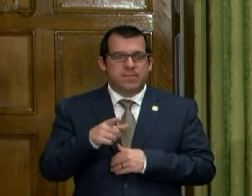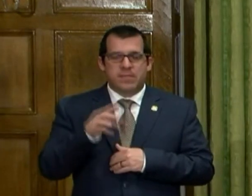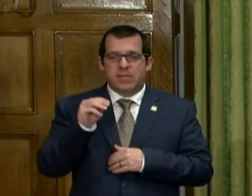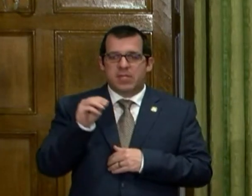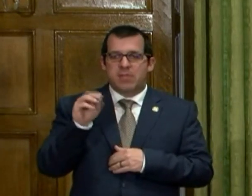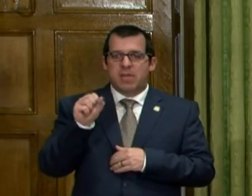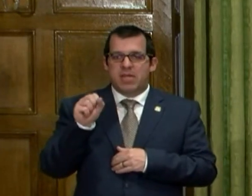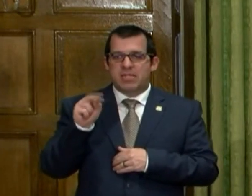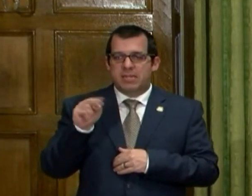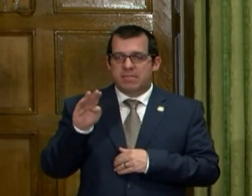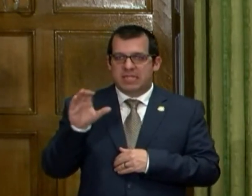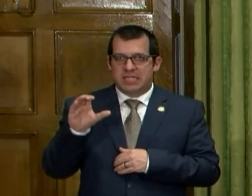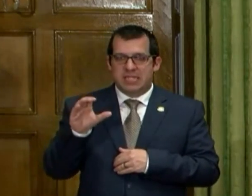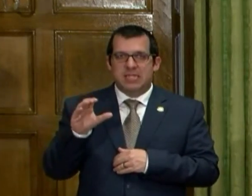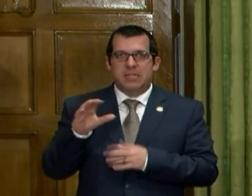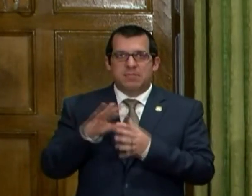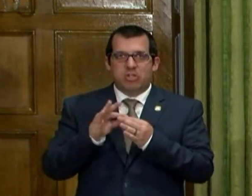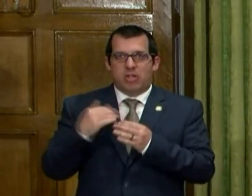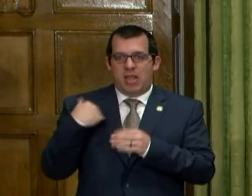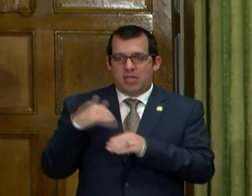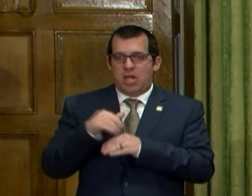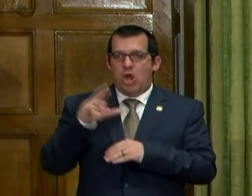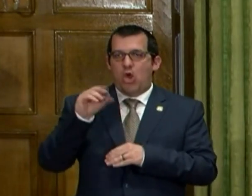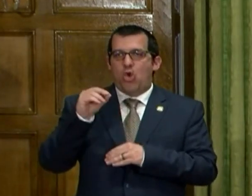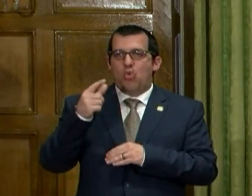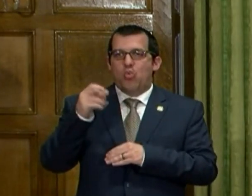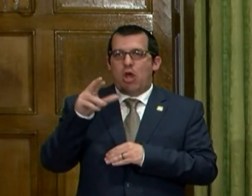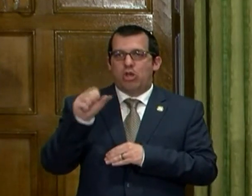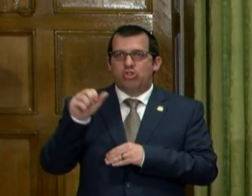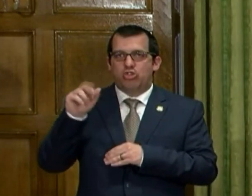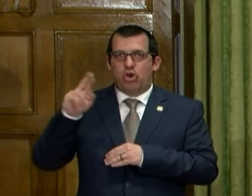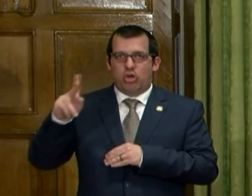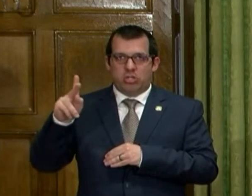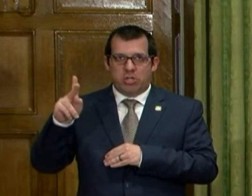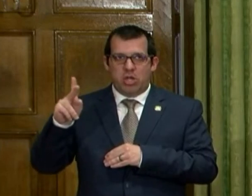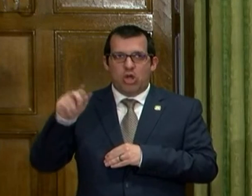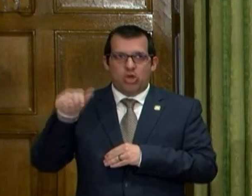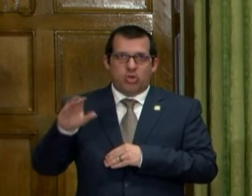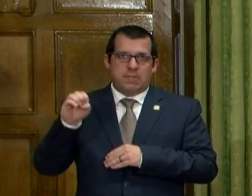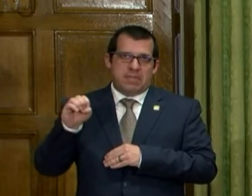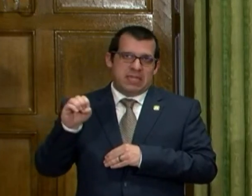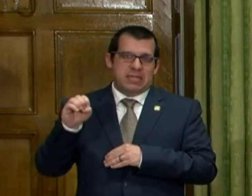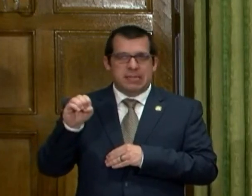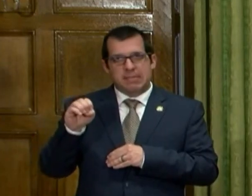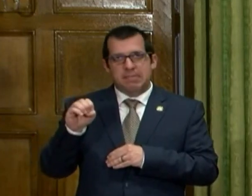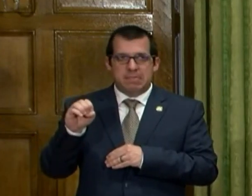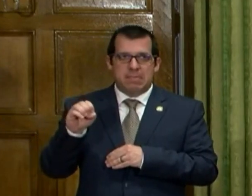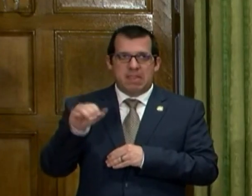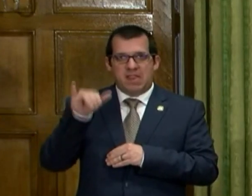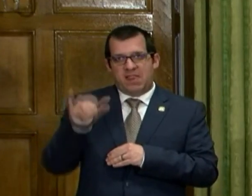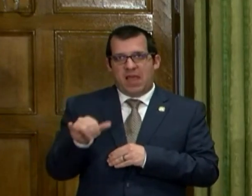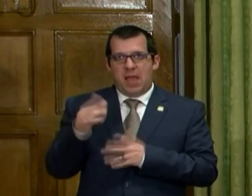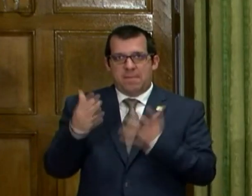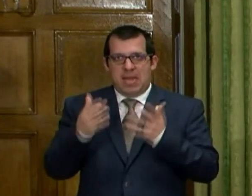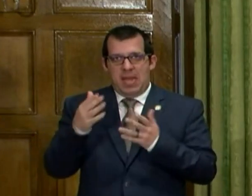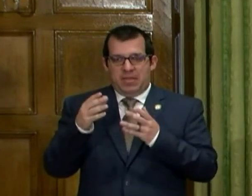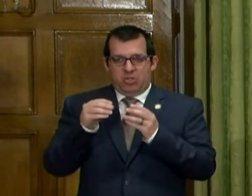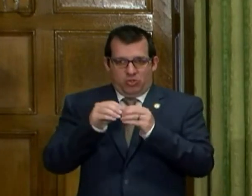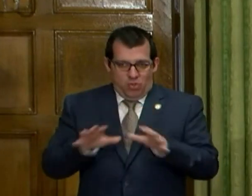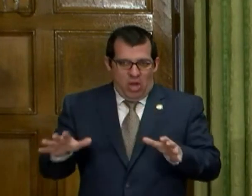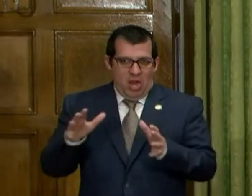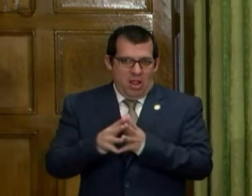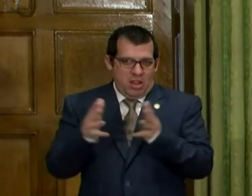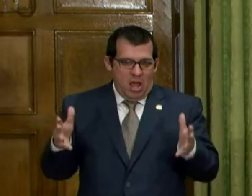MSNBC mentioned last night that Rogers, Arkansas could potentially be another spot where this could really flare up. Have